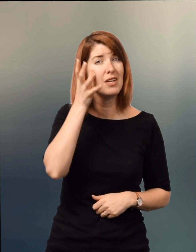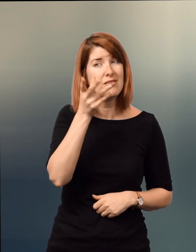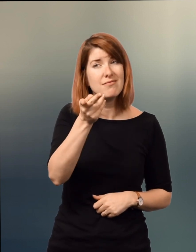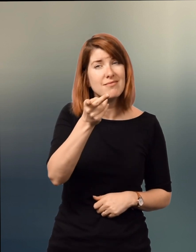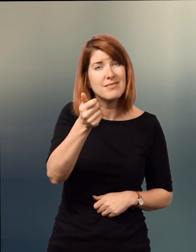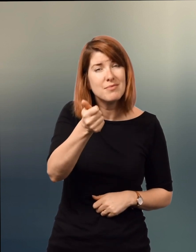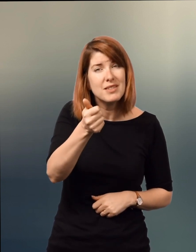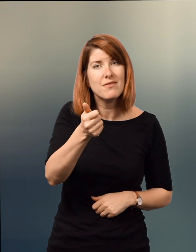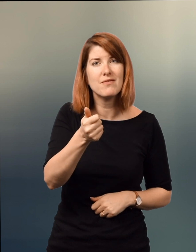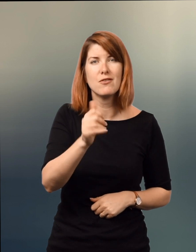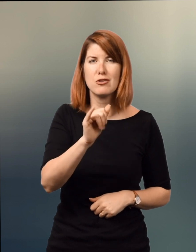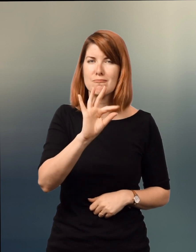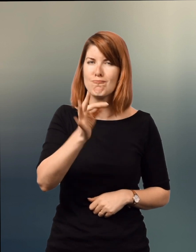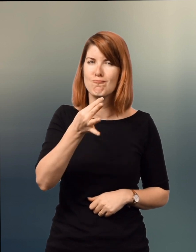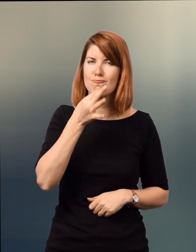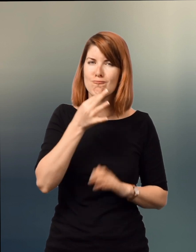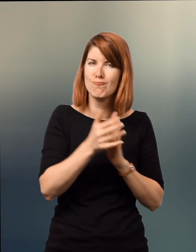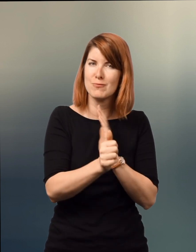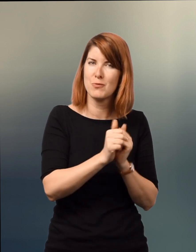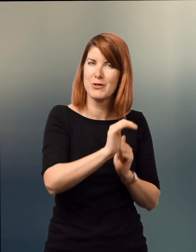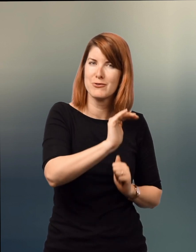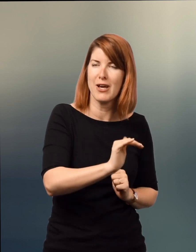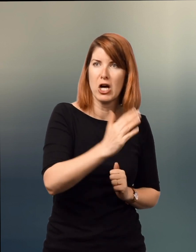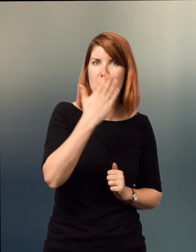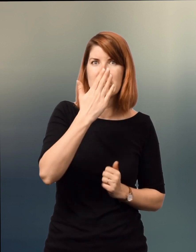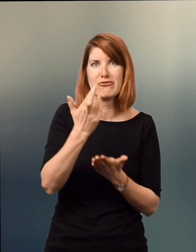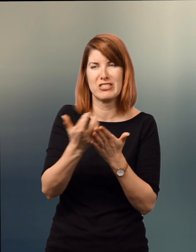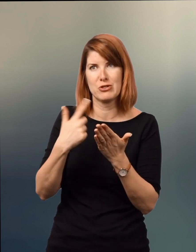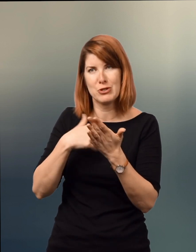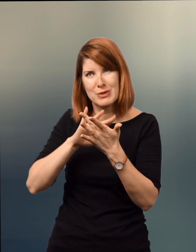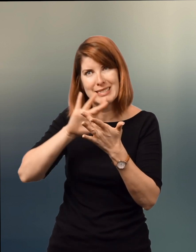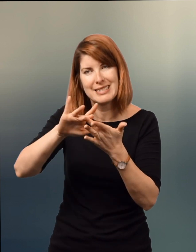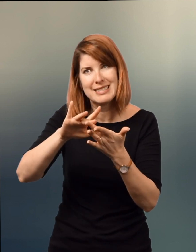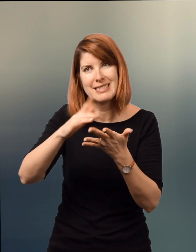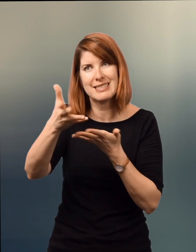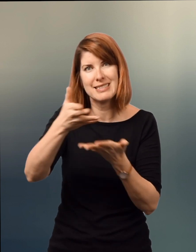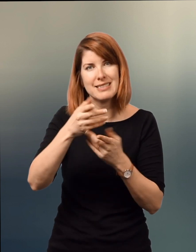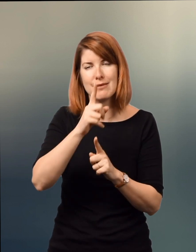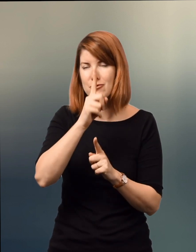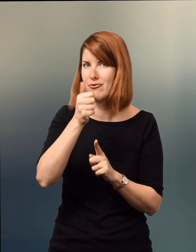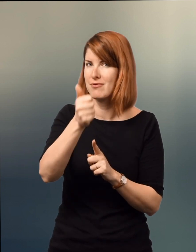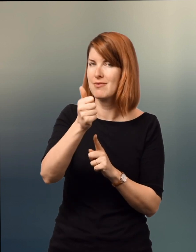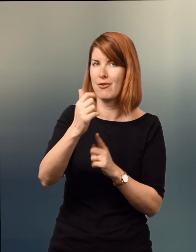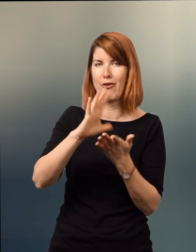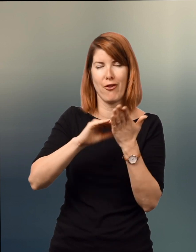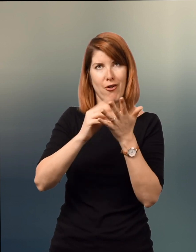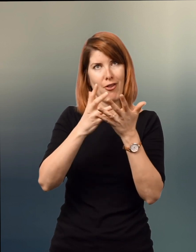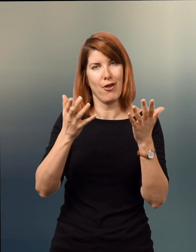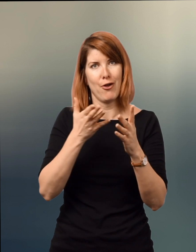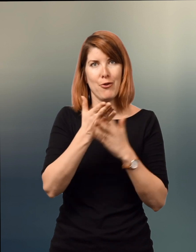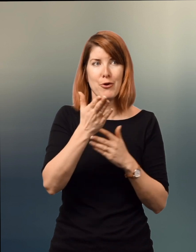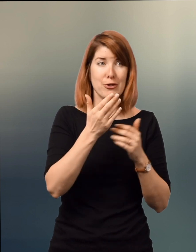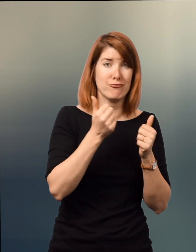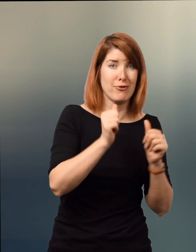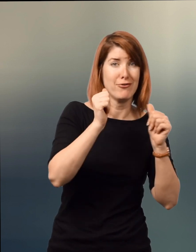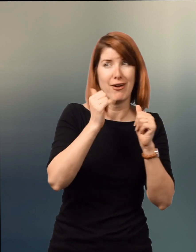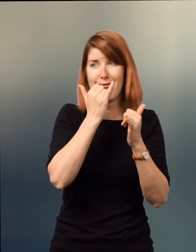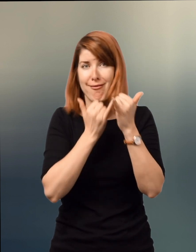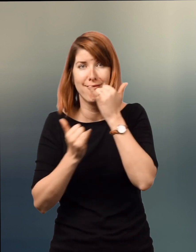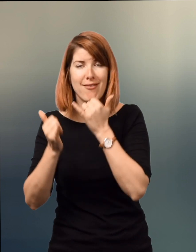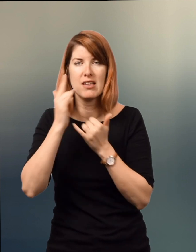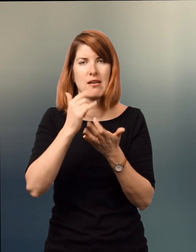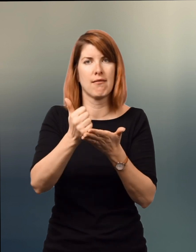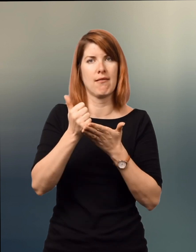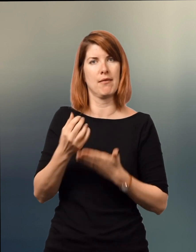be a huge resource as they are the experts on their own child and have typically learned quite a lot through trial and error that may be